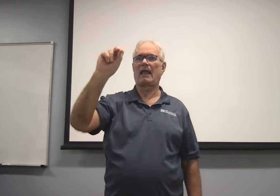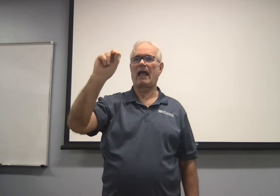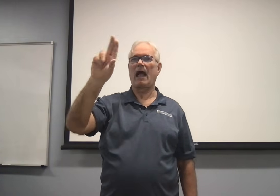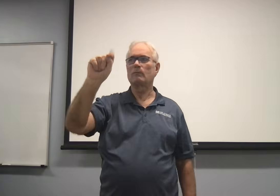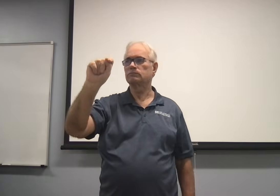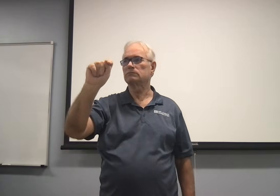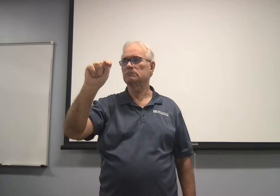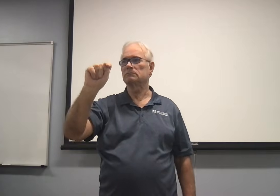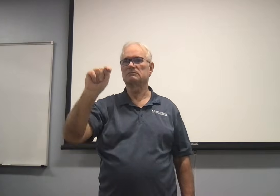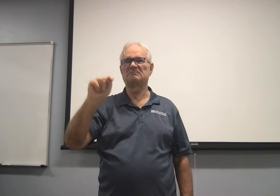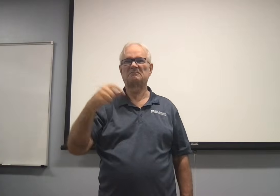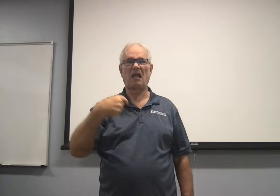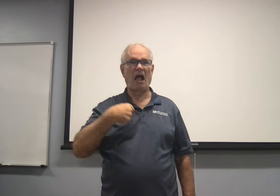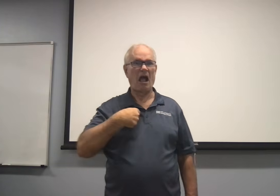There's 3. Out.